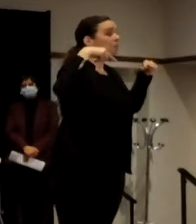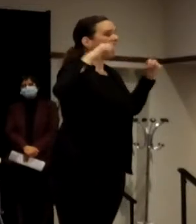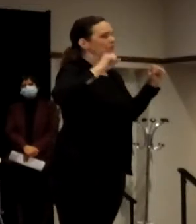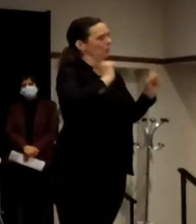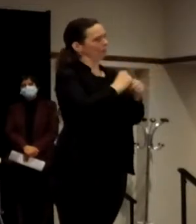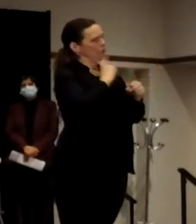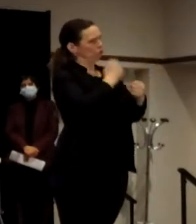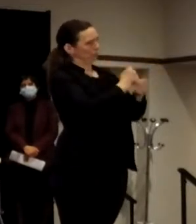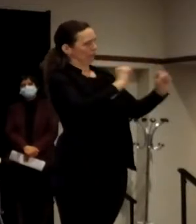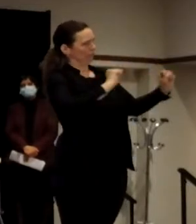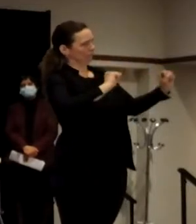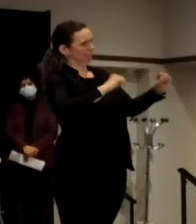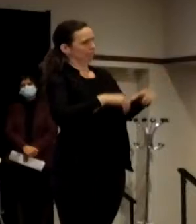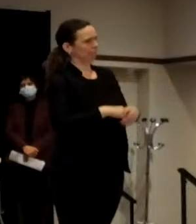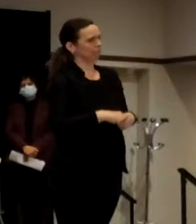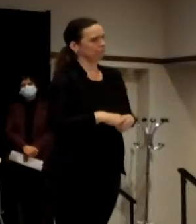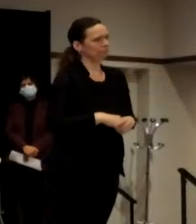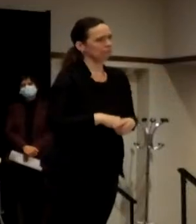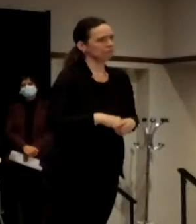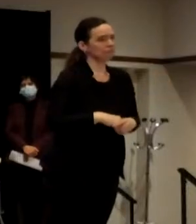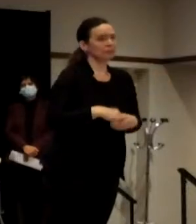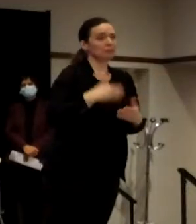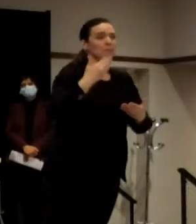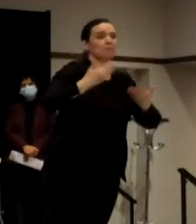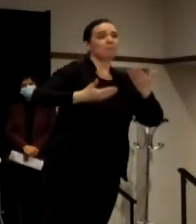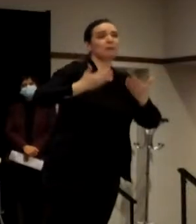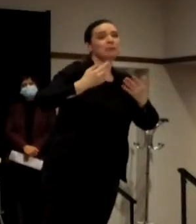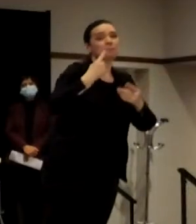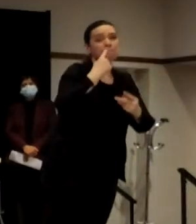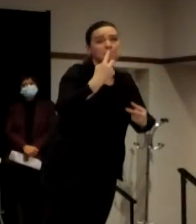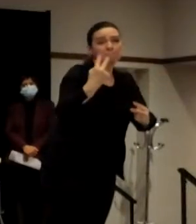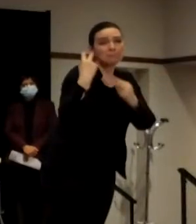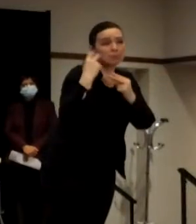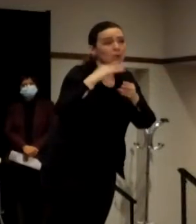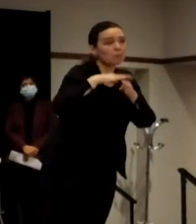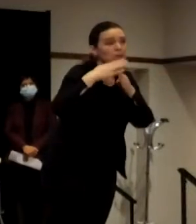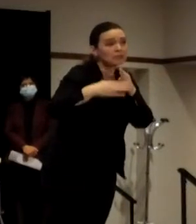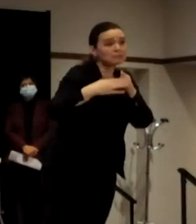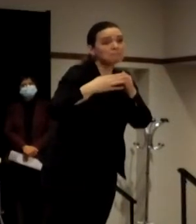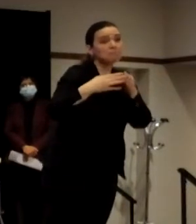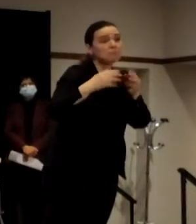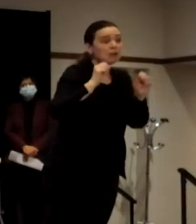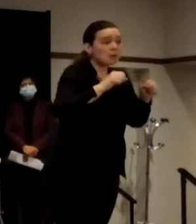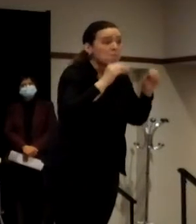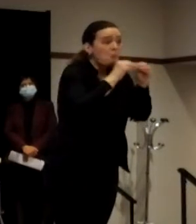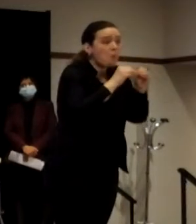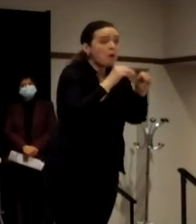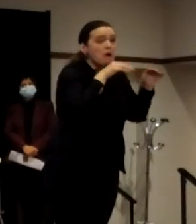before Memorial Day, maybe there's a chance. And there was some confusion this week regarding the vaccine